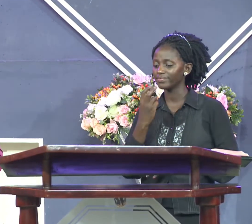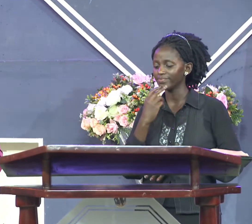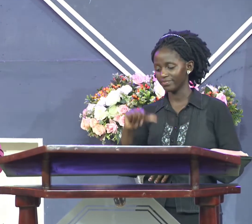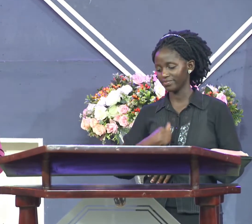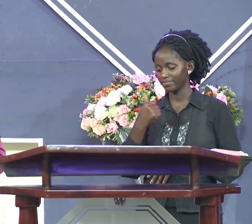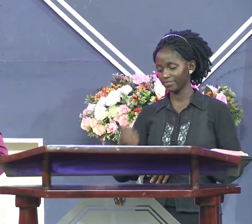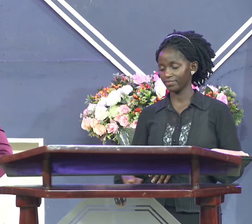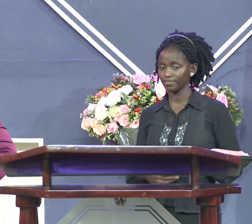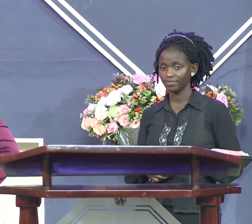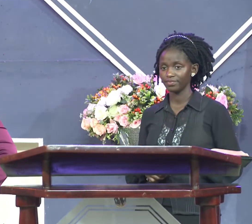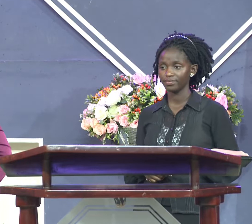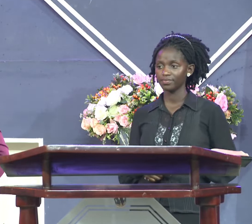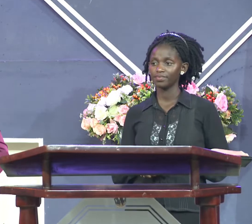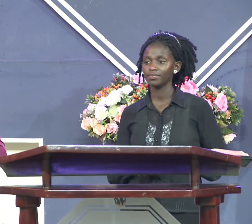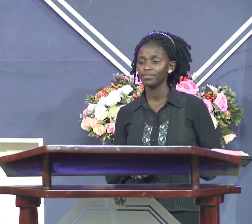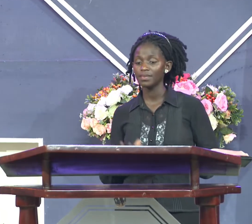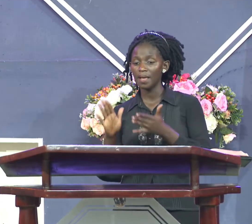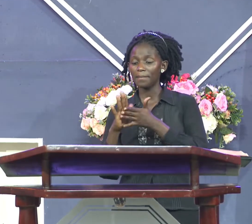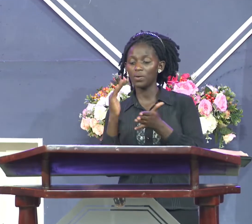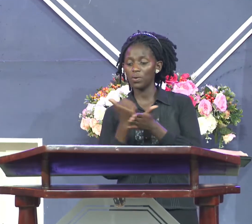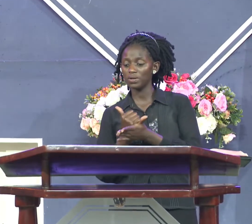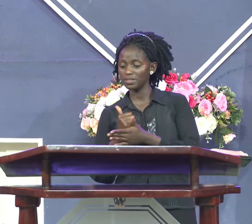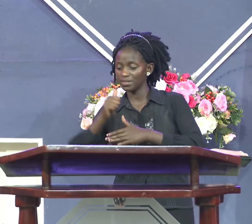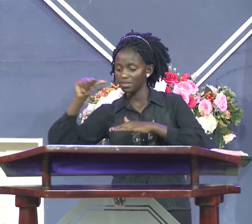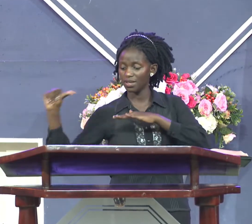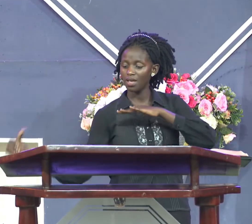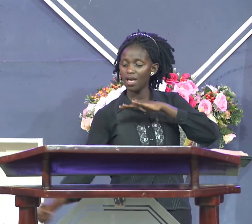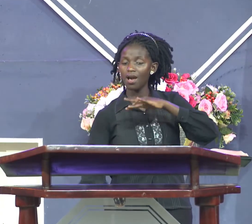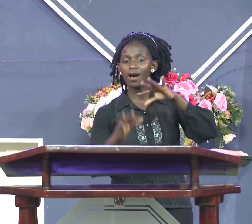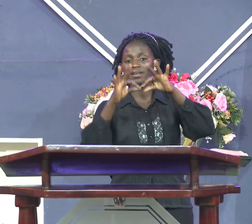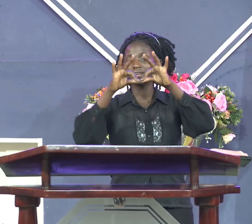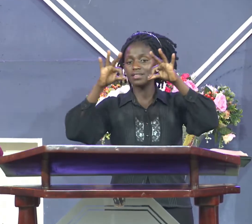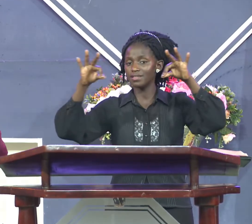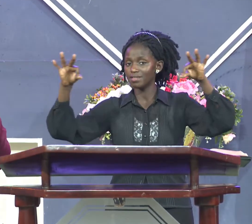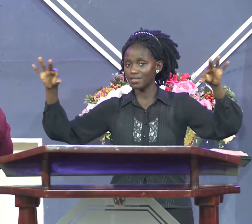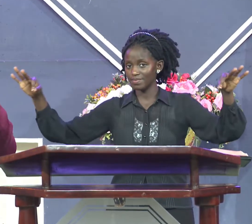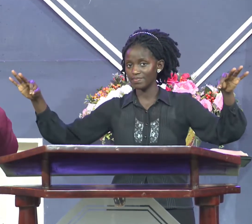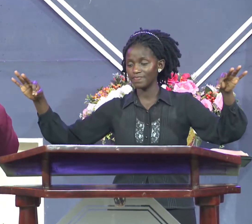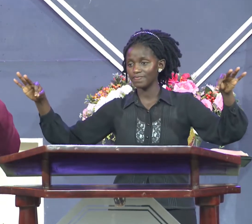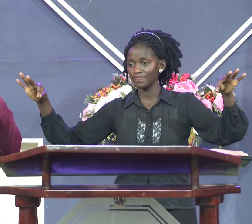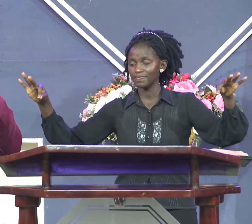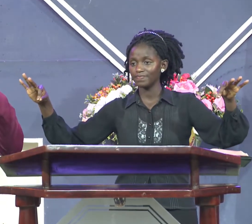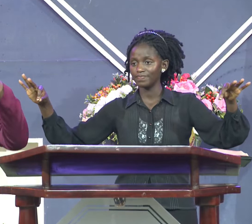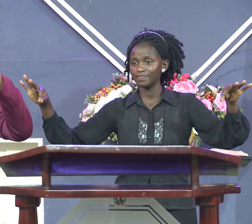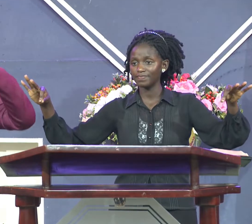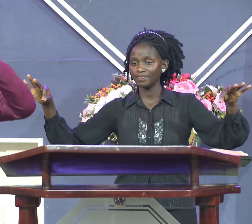then I laughed at myself. Because below